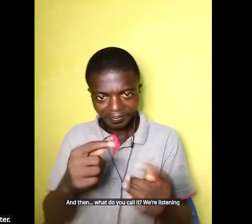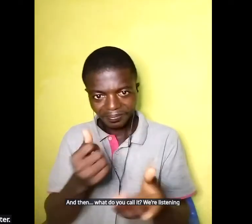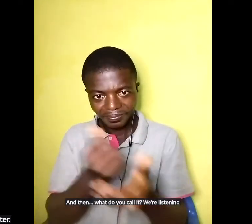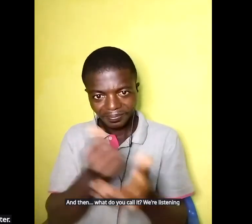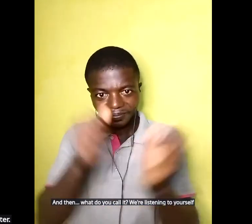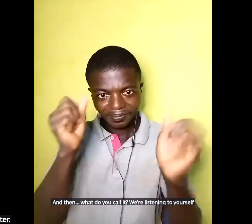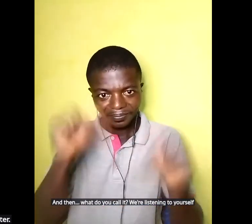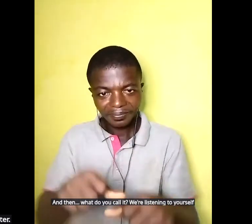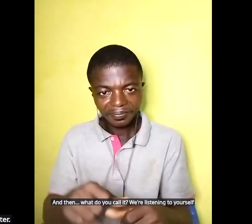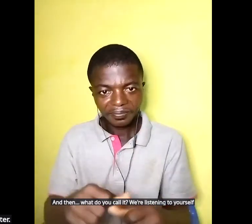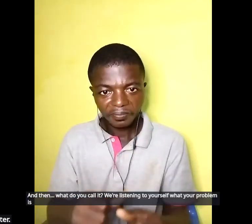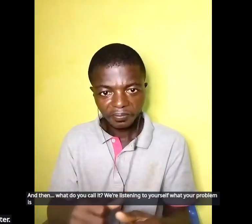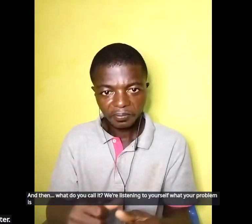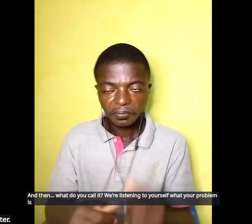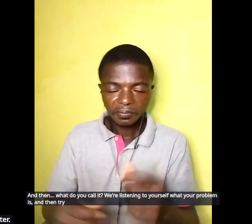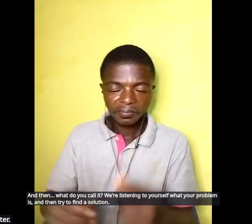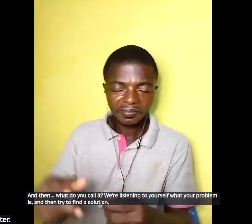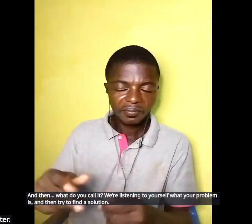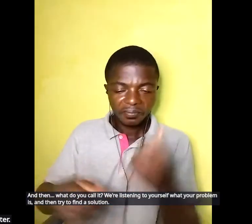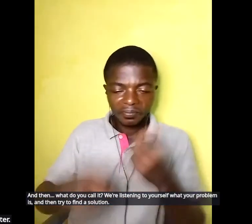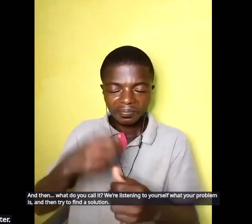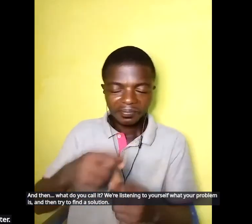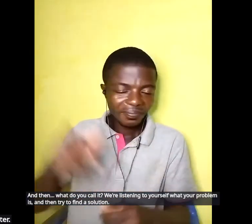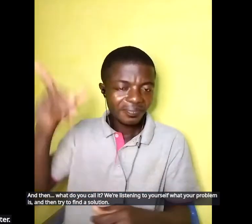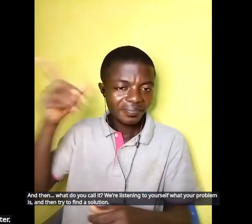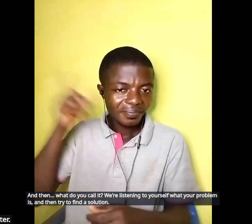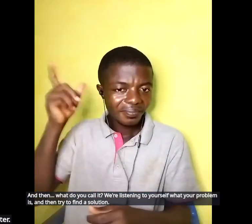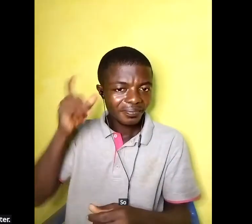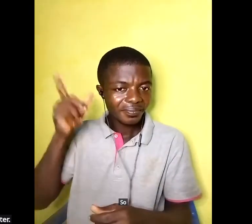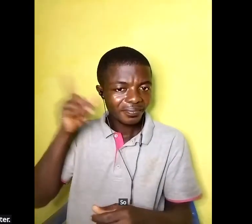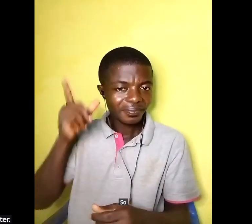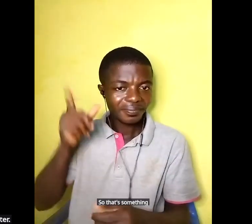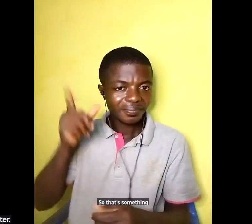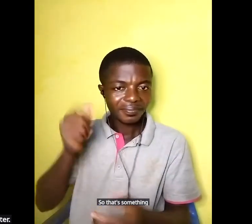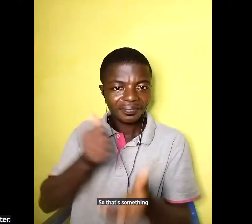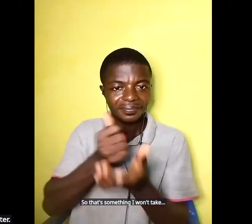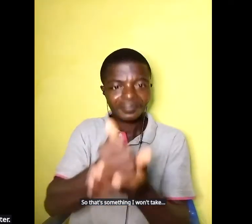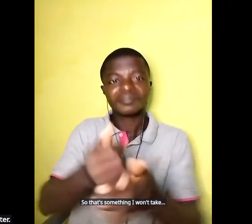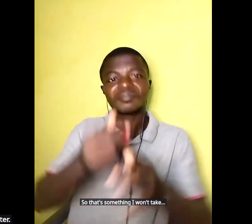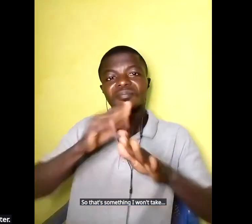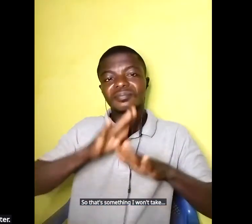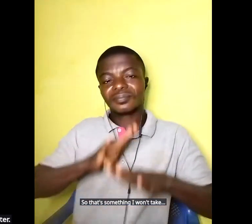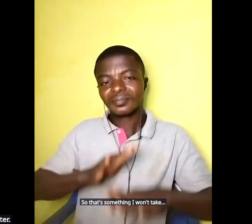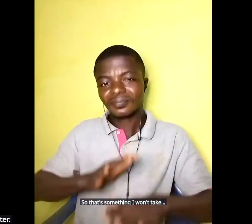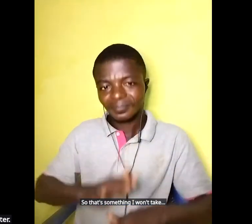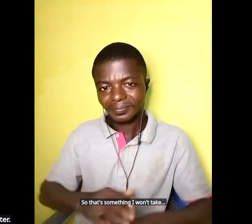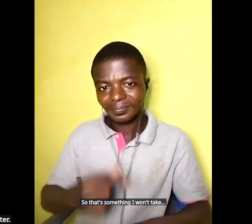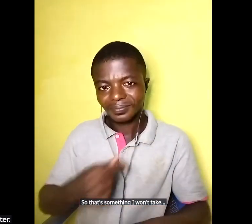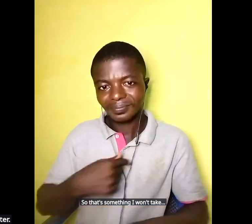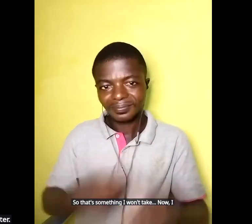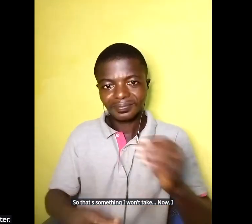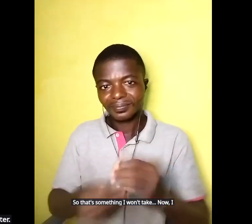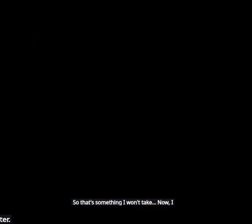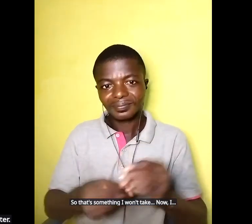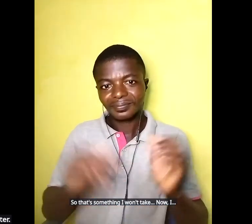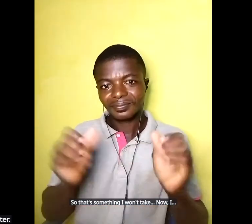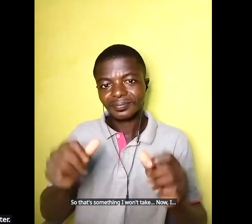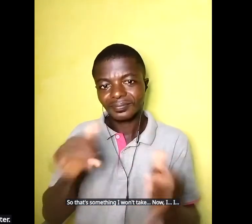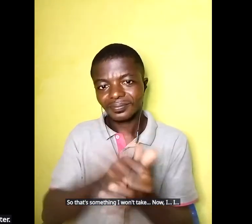your problem is, and then trying to find a solution. So that's something I wanted to. Now,